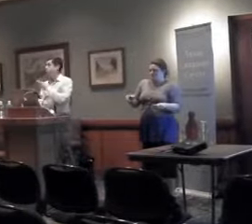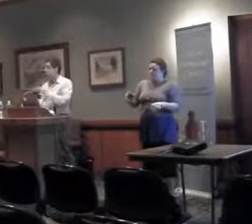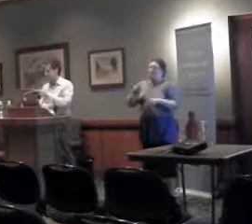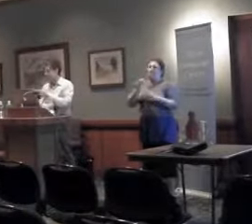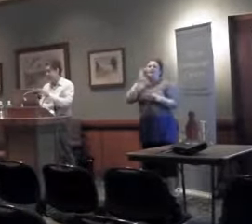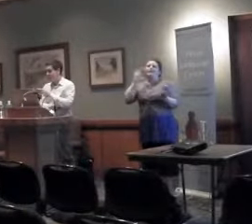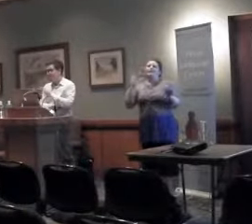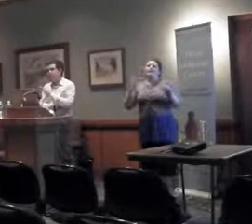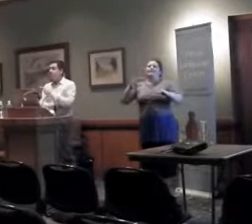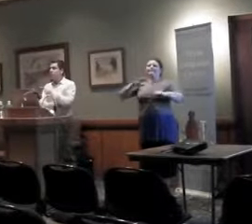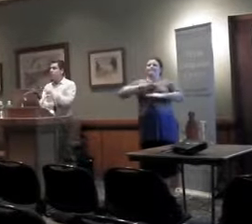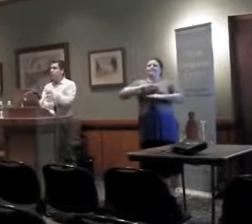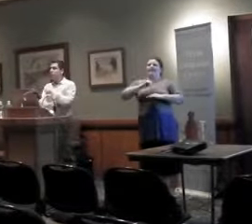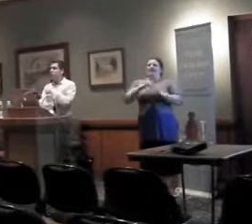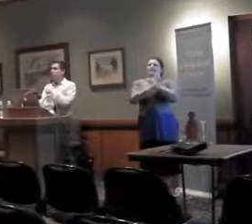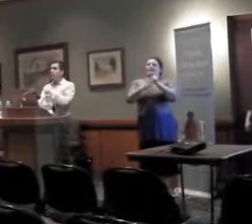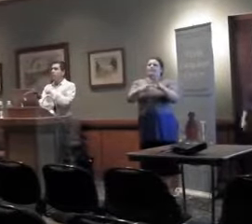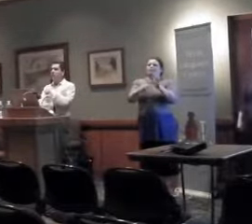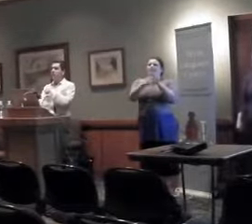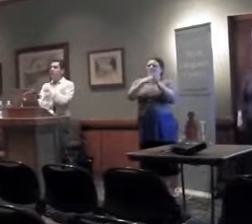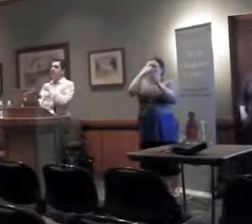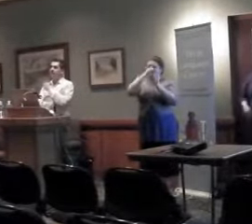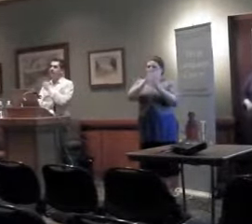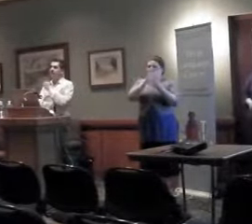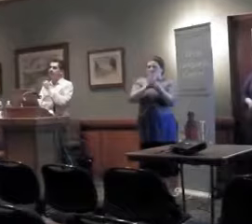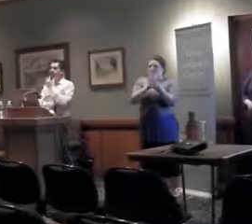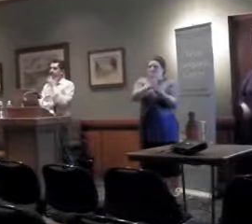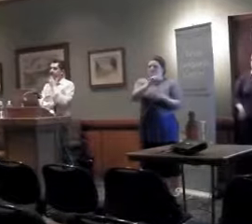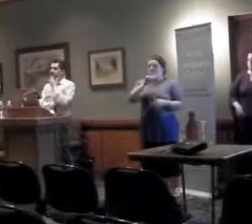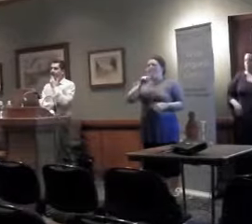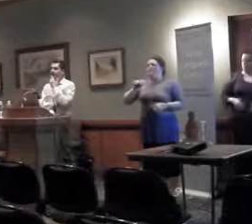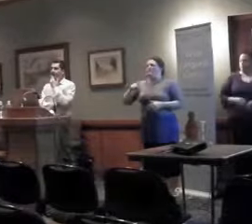foreign language requirement, right? So for the purposes of